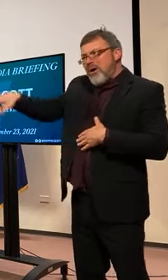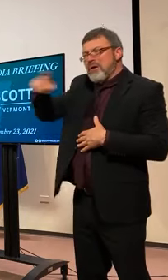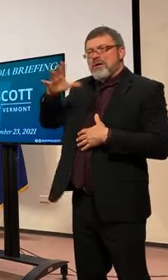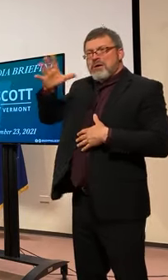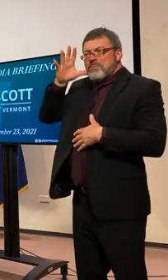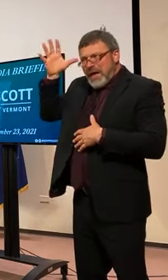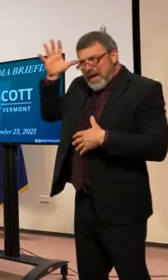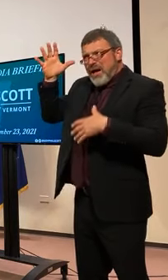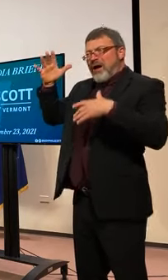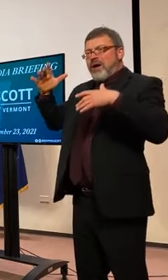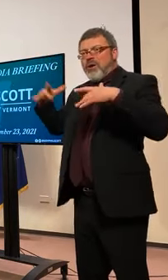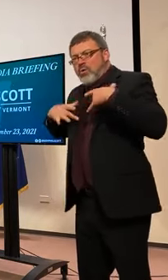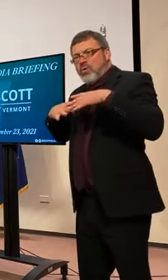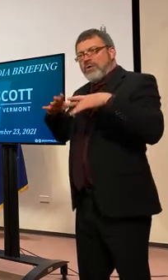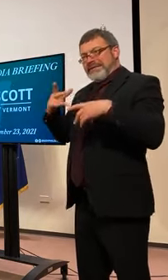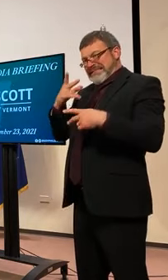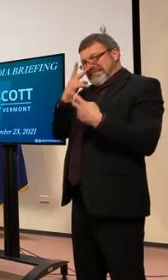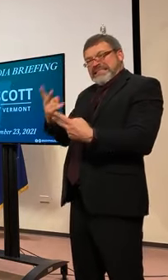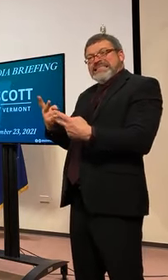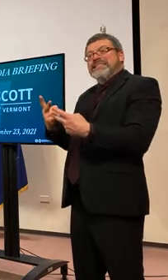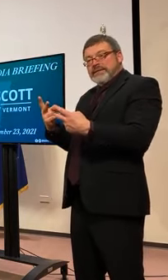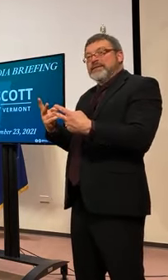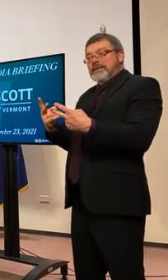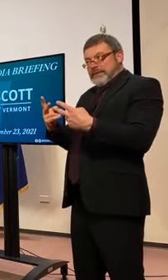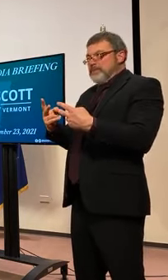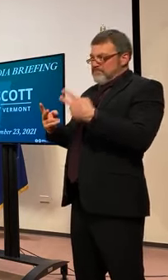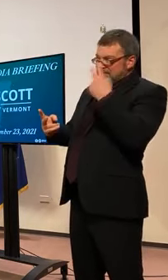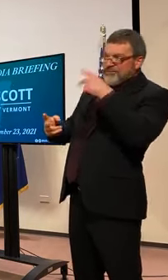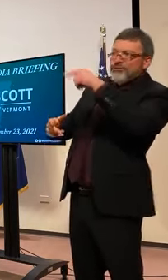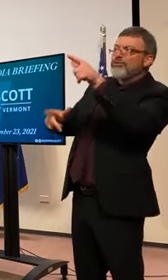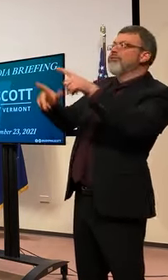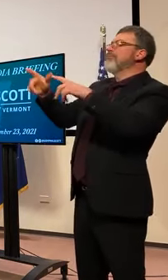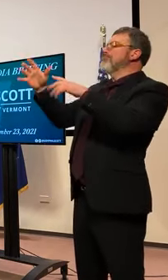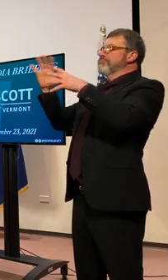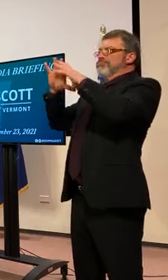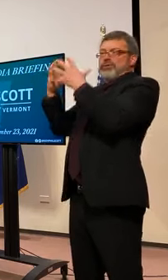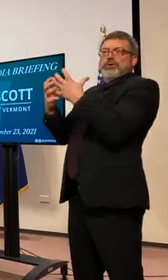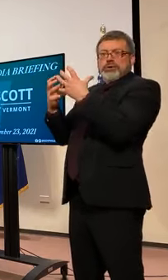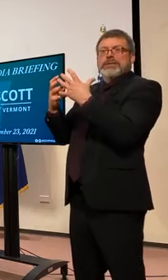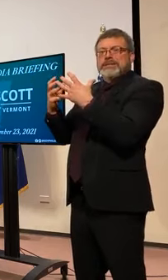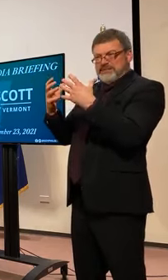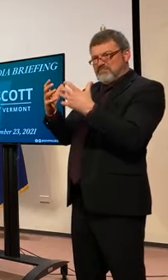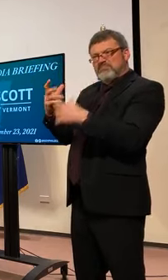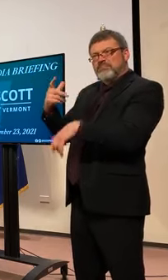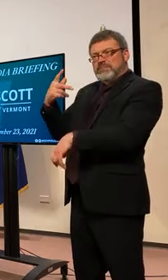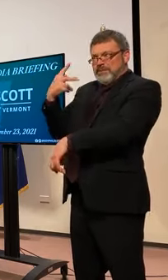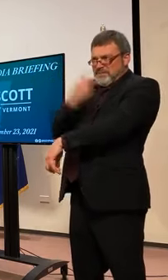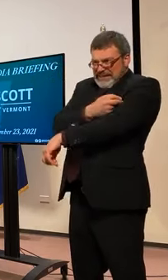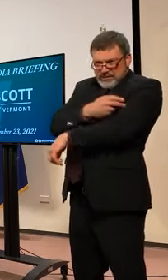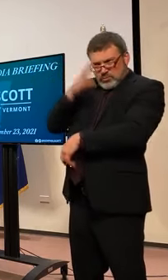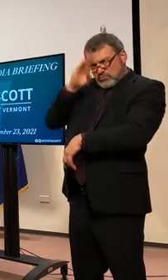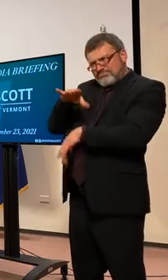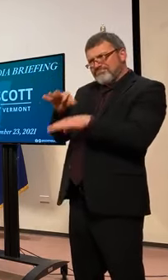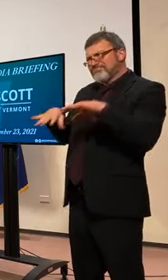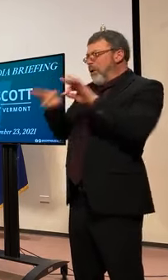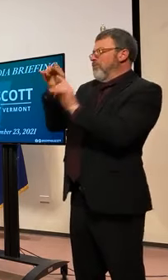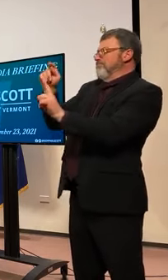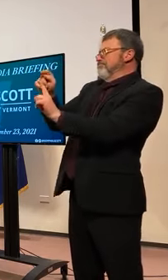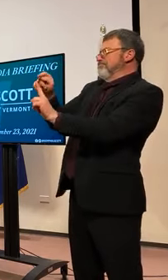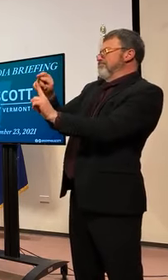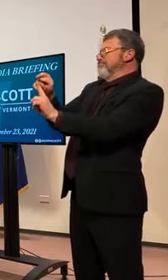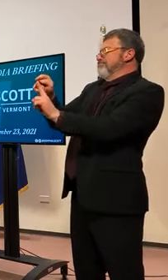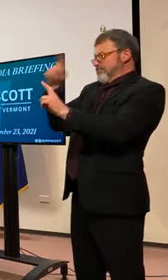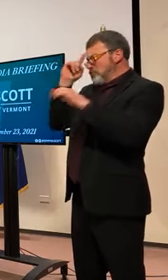see the experience of others who are embracing the vaccine to give kids more freedom and keep